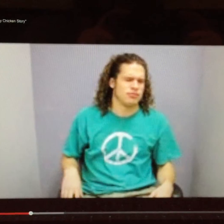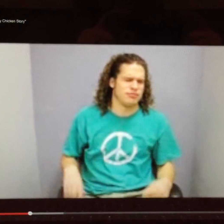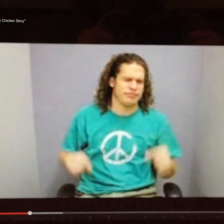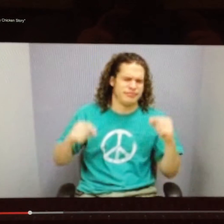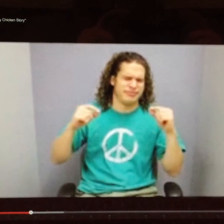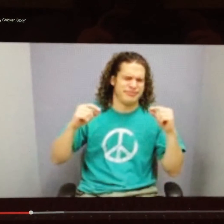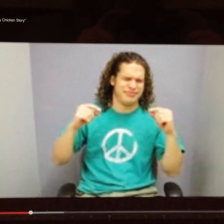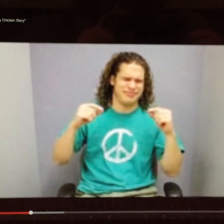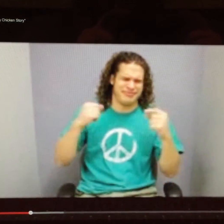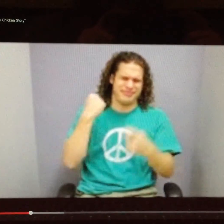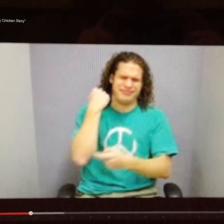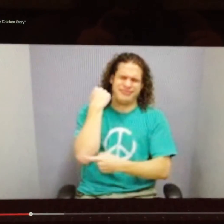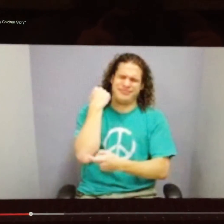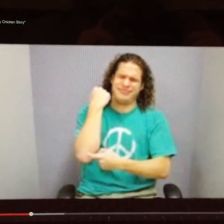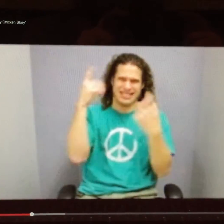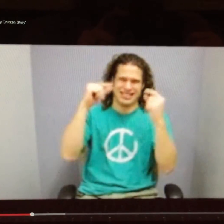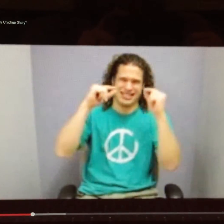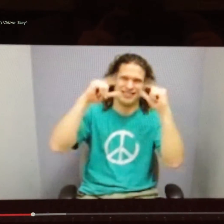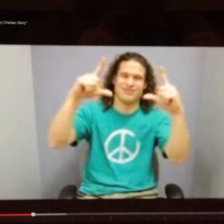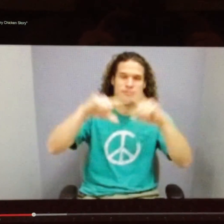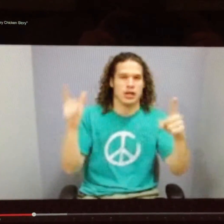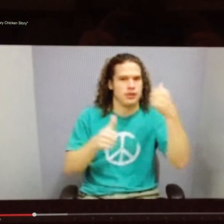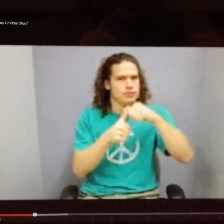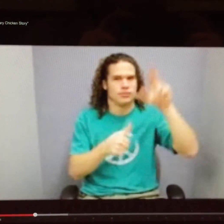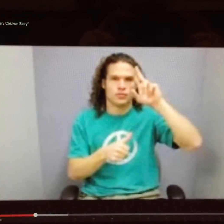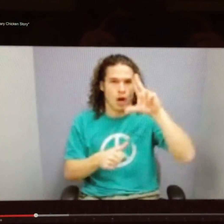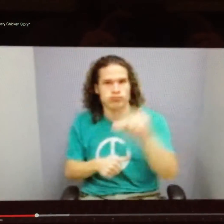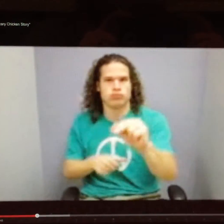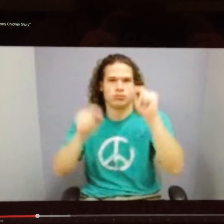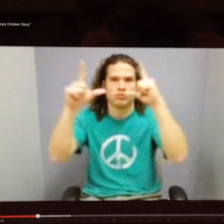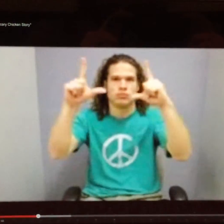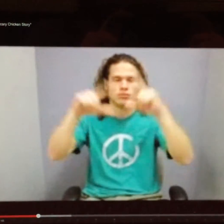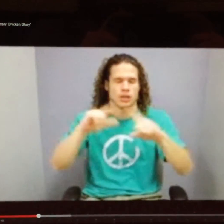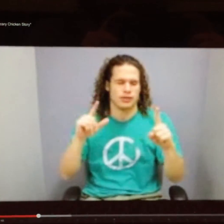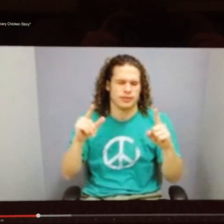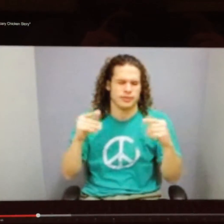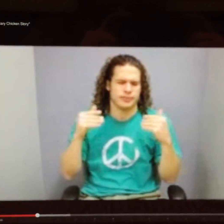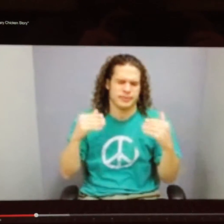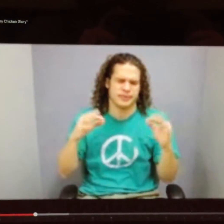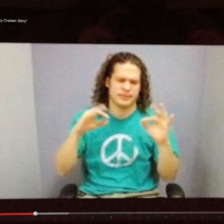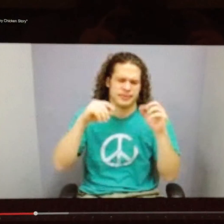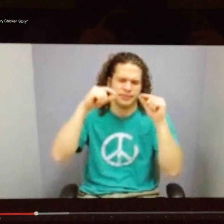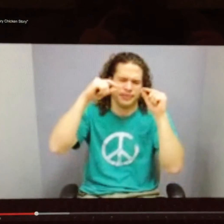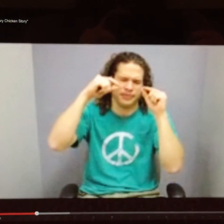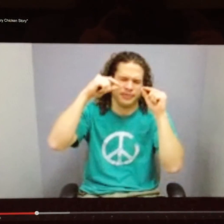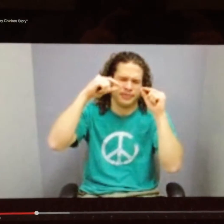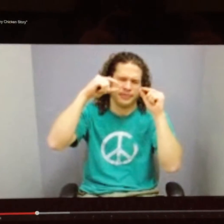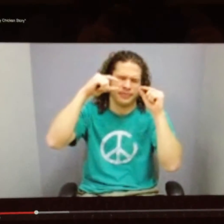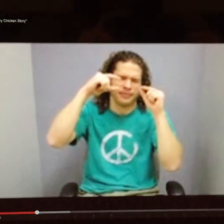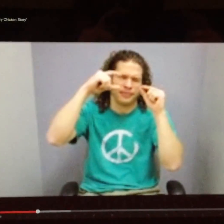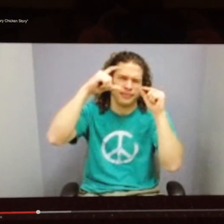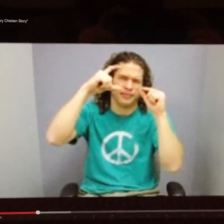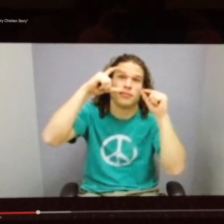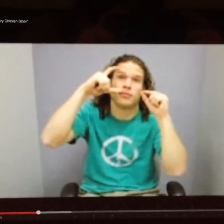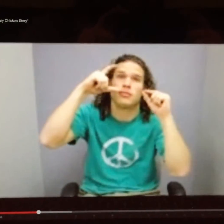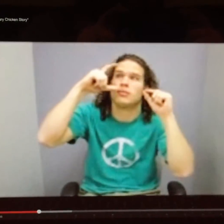"Bap, bap." And she just felt like she needed to open her eyes. So even though her uncle told her not to open her